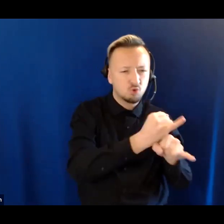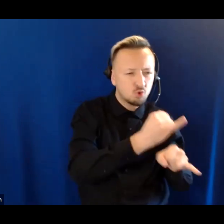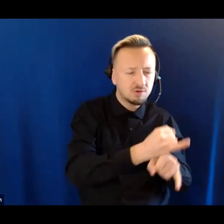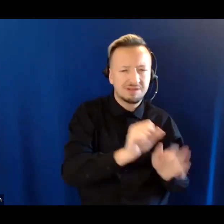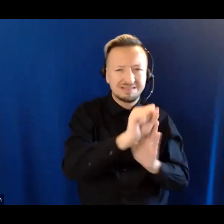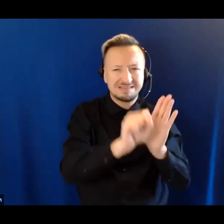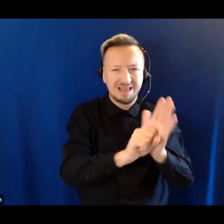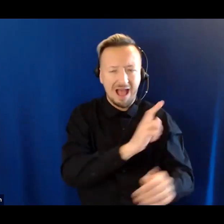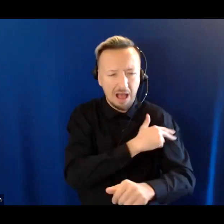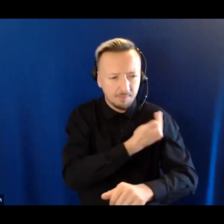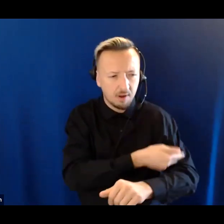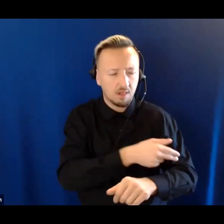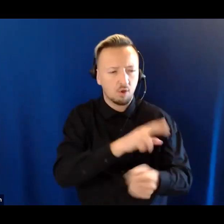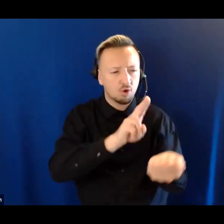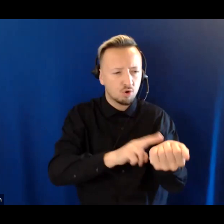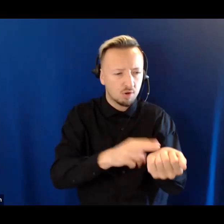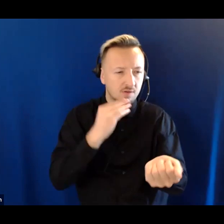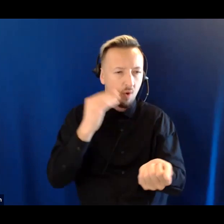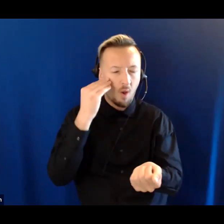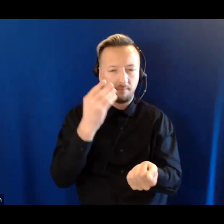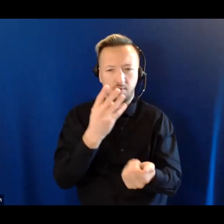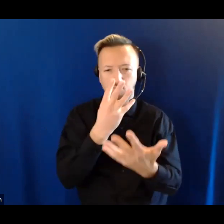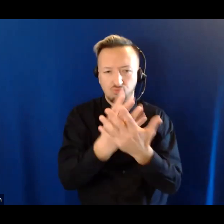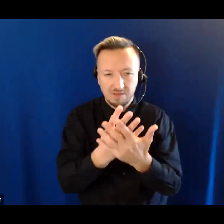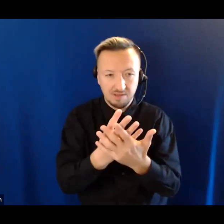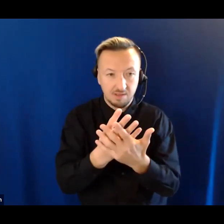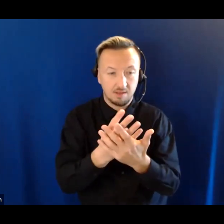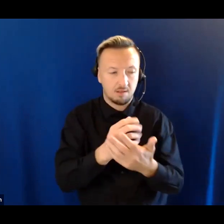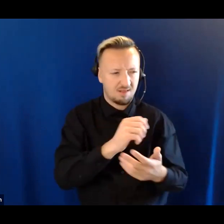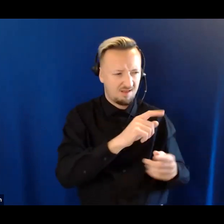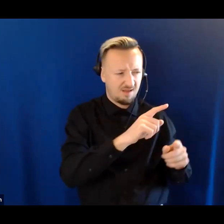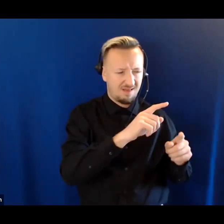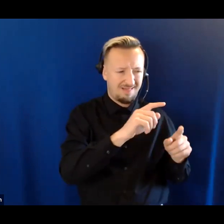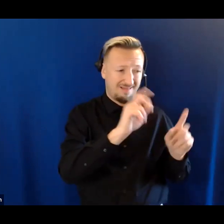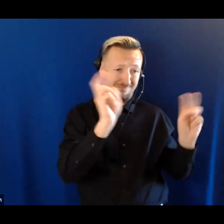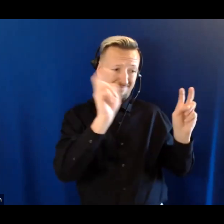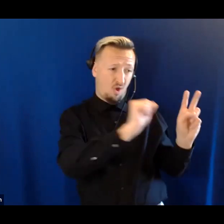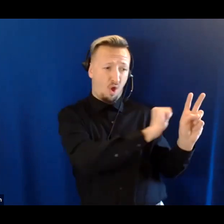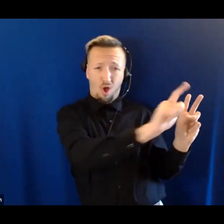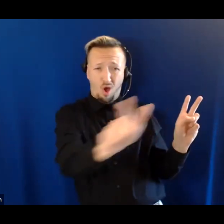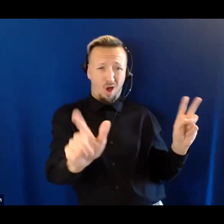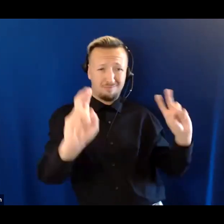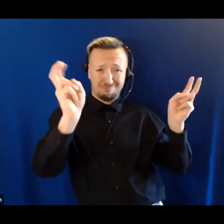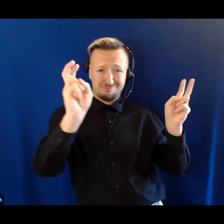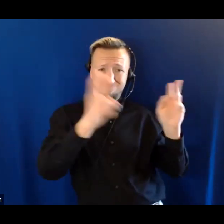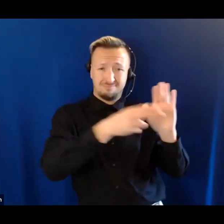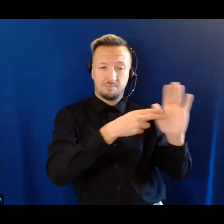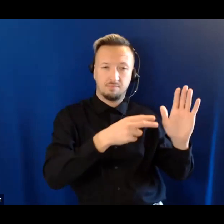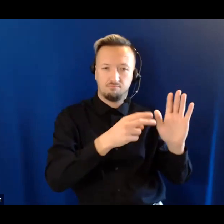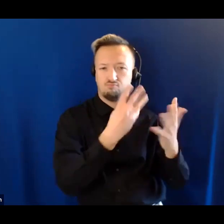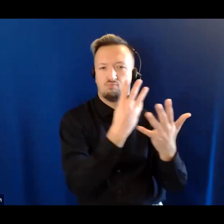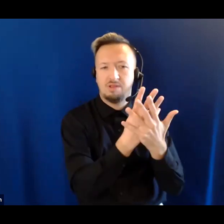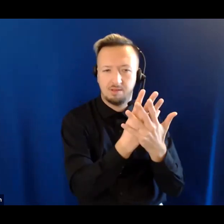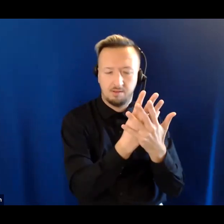hospitals, that are in prisons, in all sites of confinement. And then that kind of led me through a trajectory